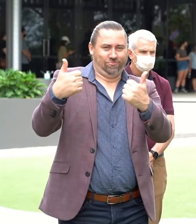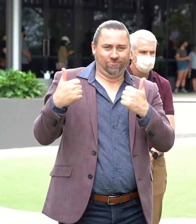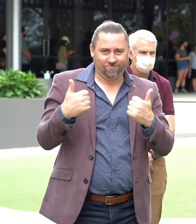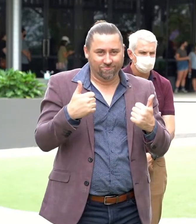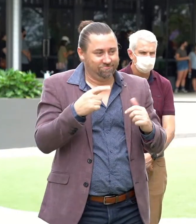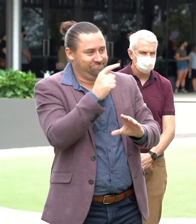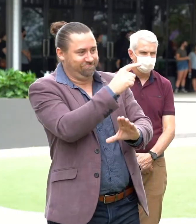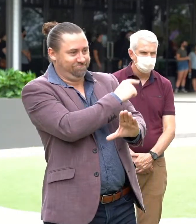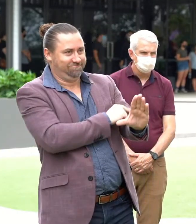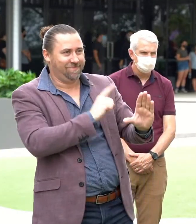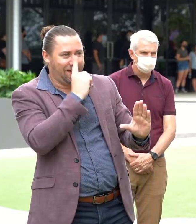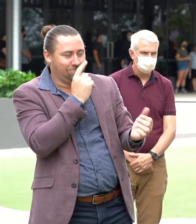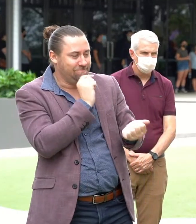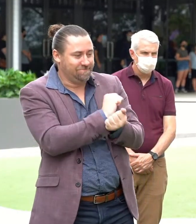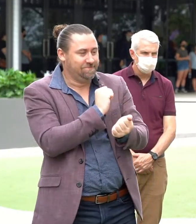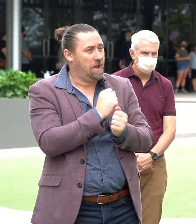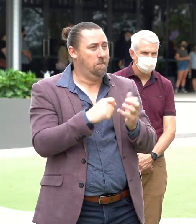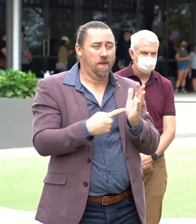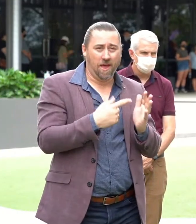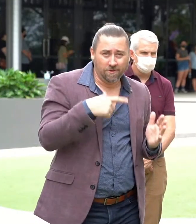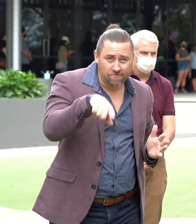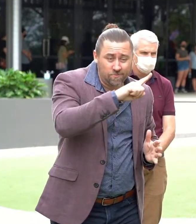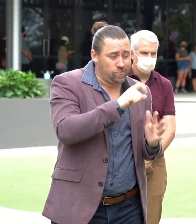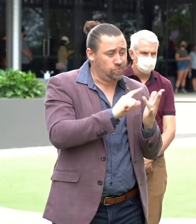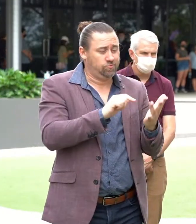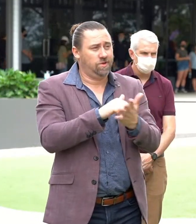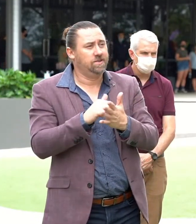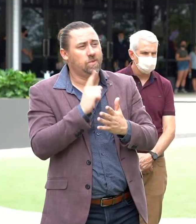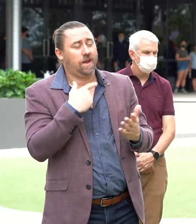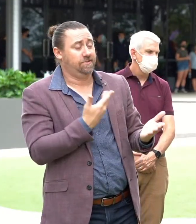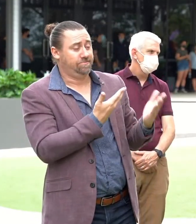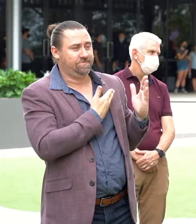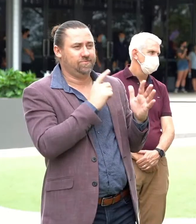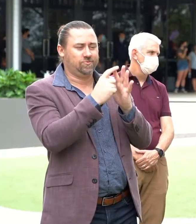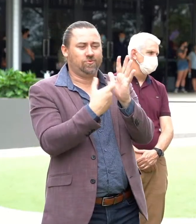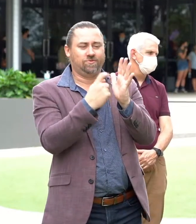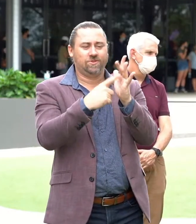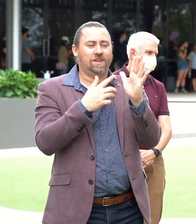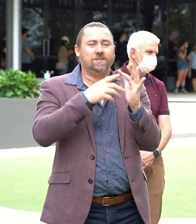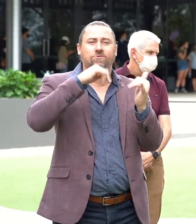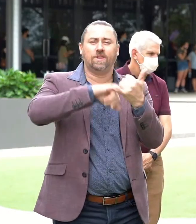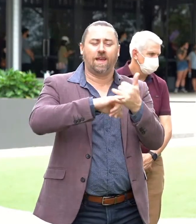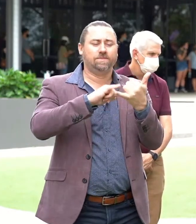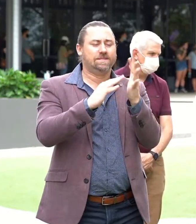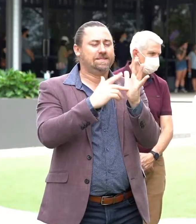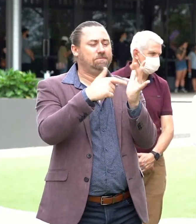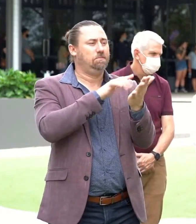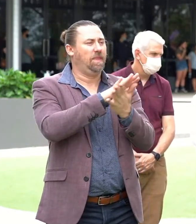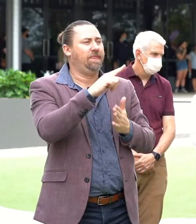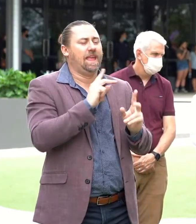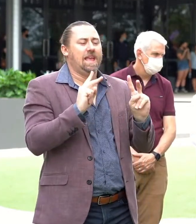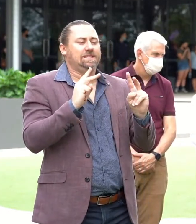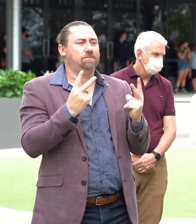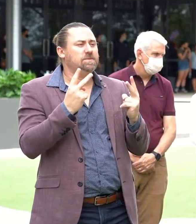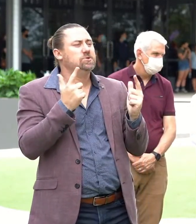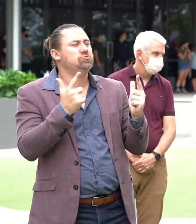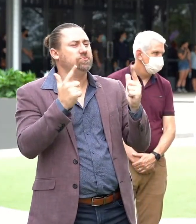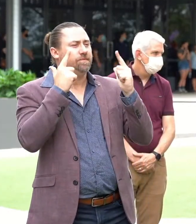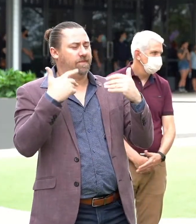because Queensland have done the right thing. But for more information, I'll hand over to Dr. James Smith, our Deputy Chief Health